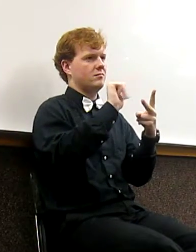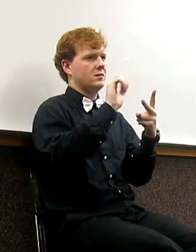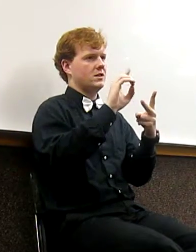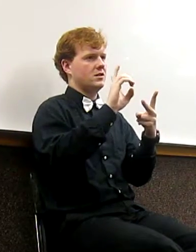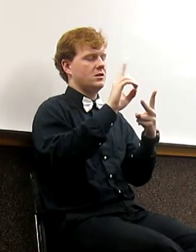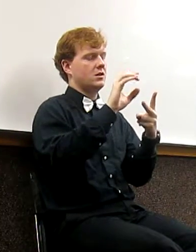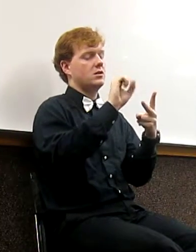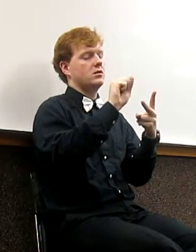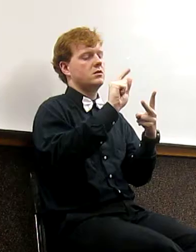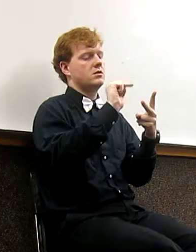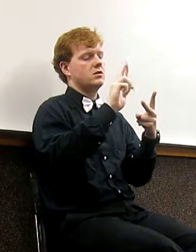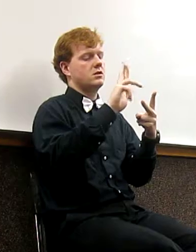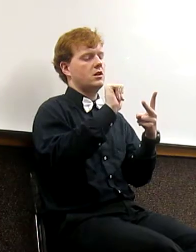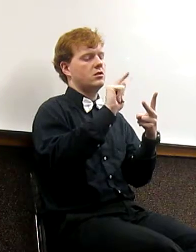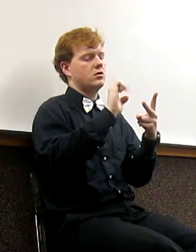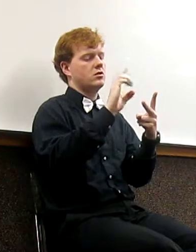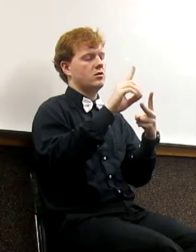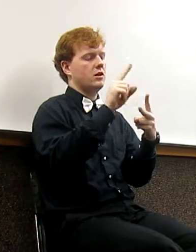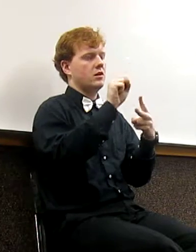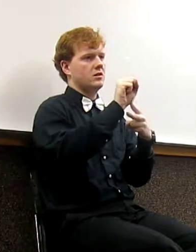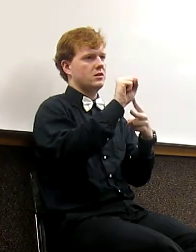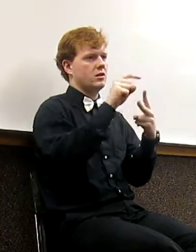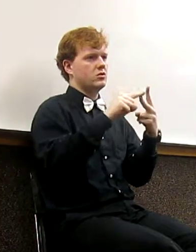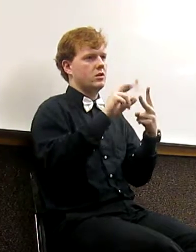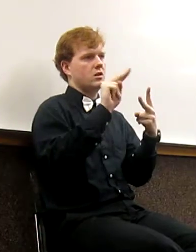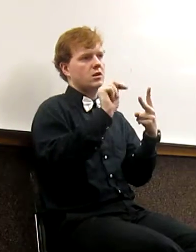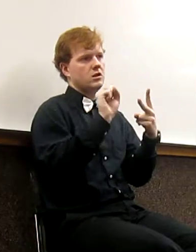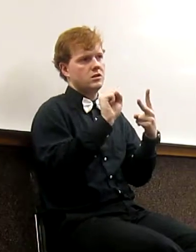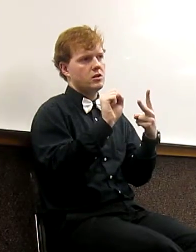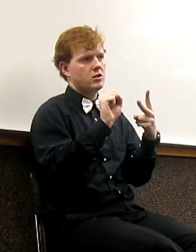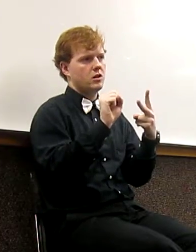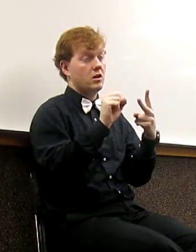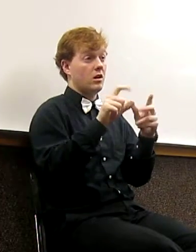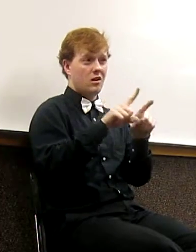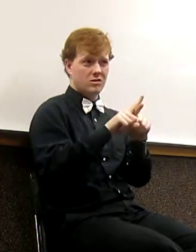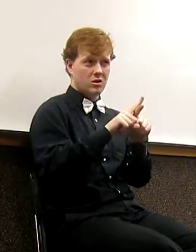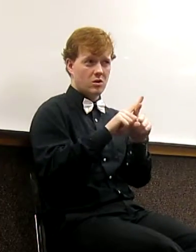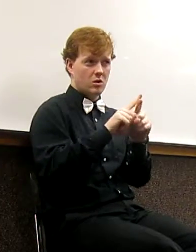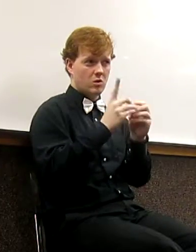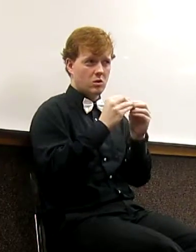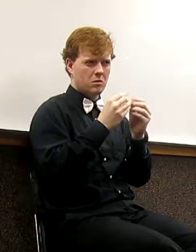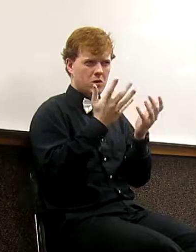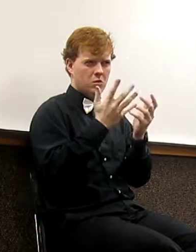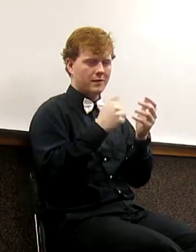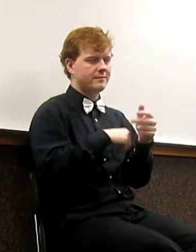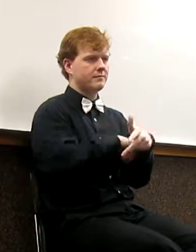Yeah. Monounsaturated, polyunsaturated, but those are less common than one other I'm thinking of. Trans fat,